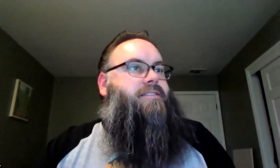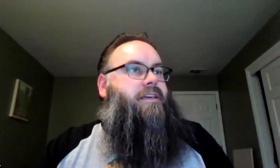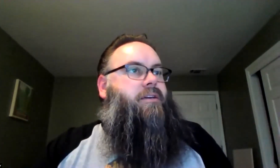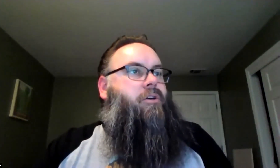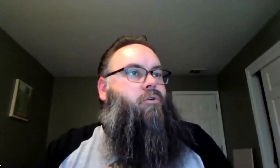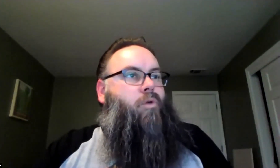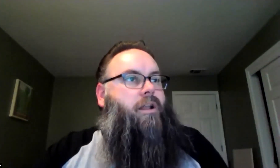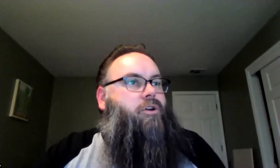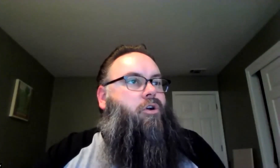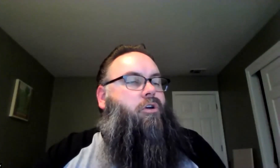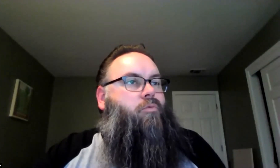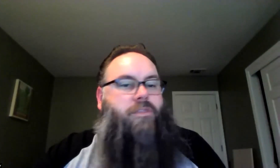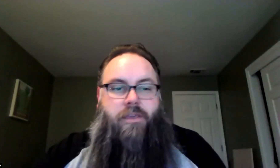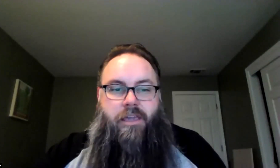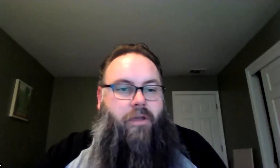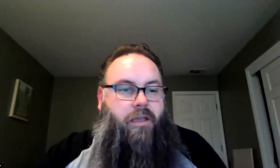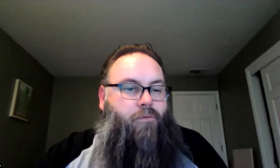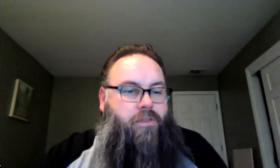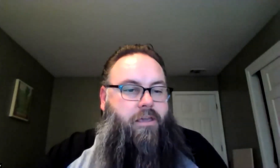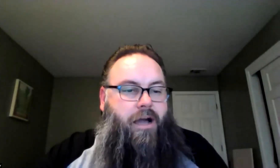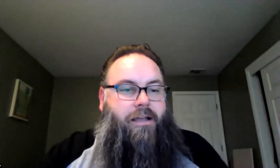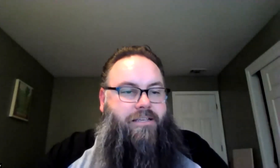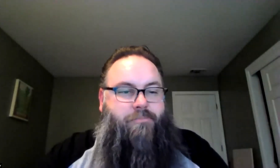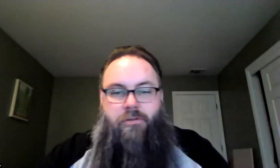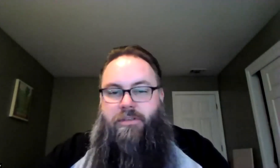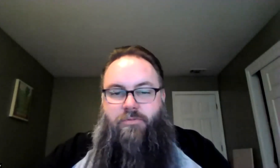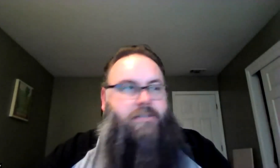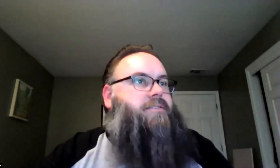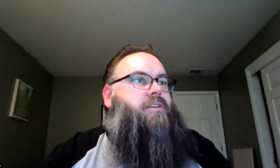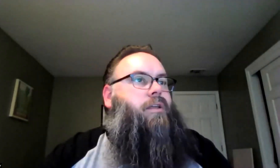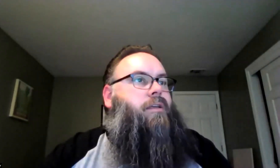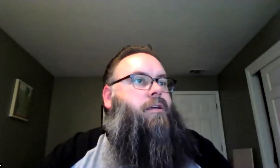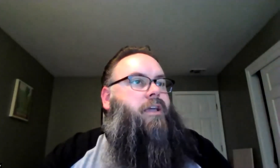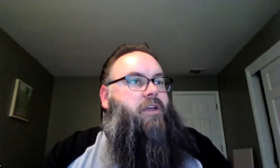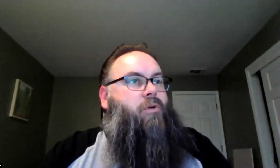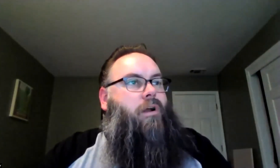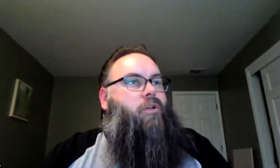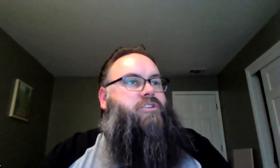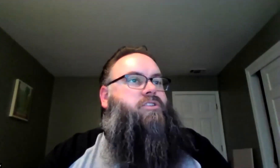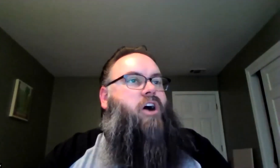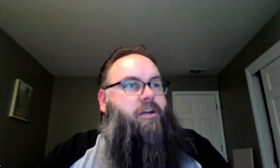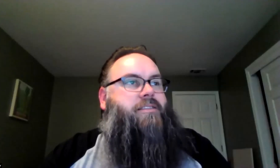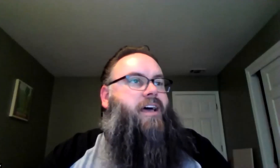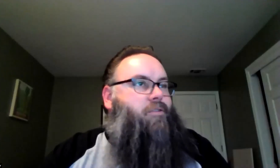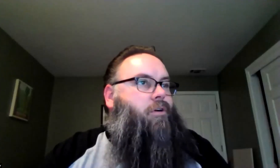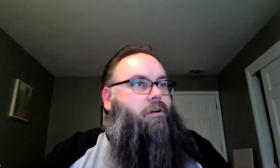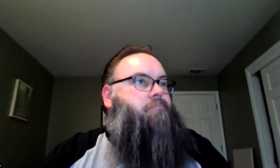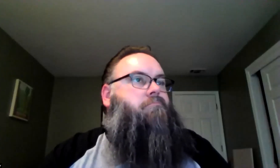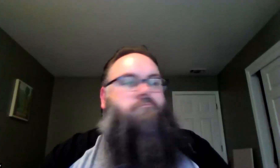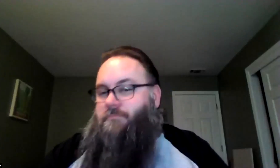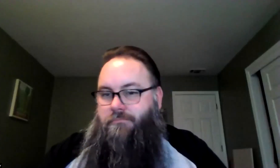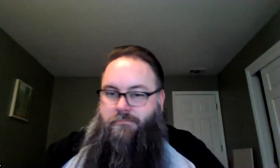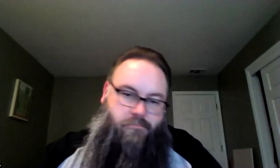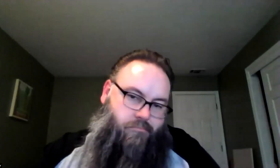in discussing what occurred with the hearing for the ILS bill this week. Does anyone want to volunteer to talk about that,